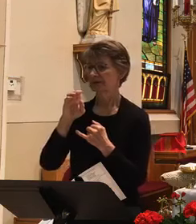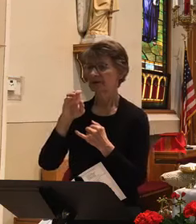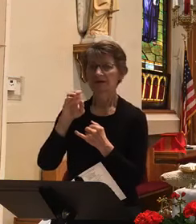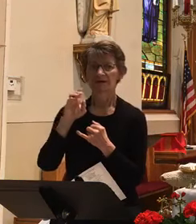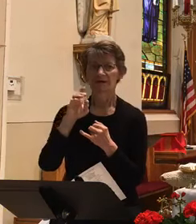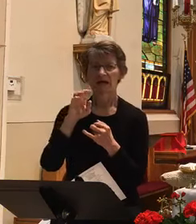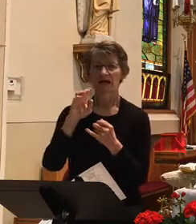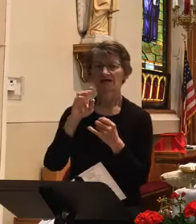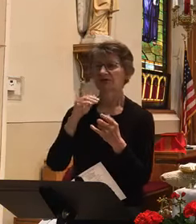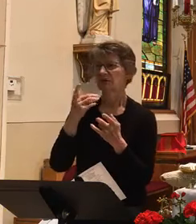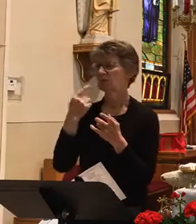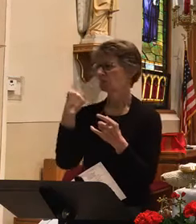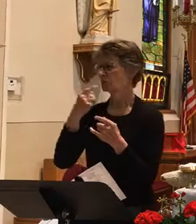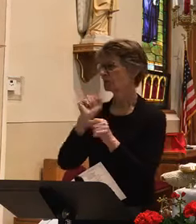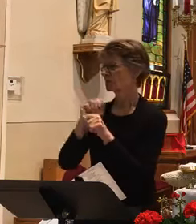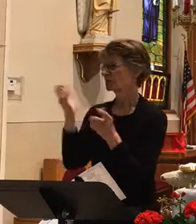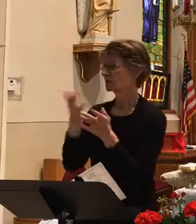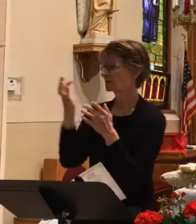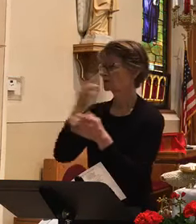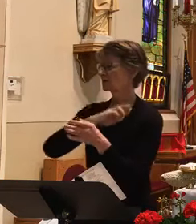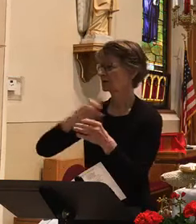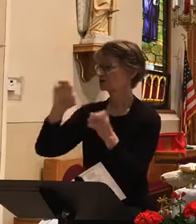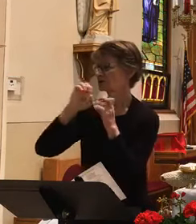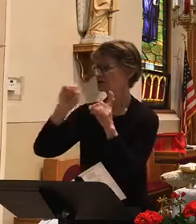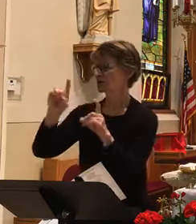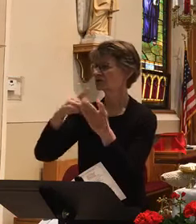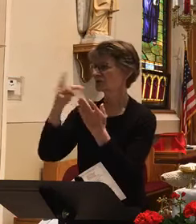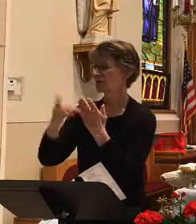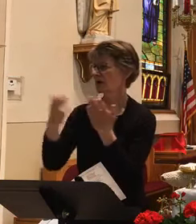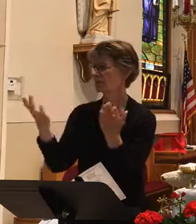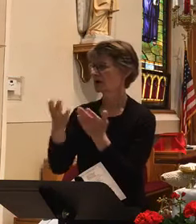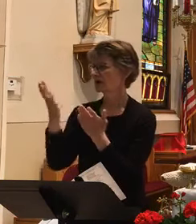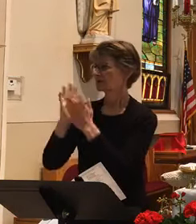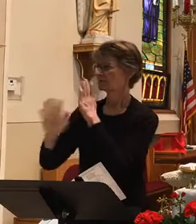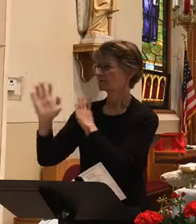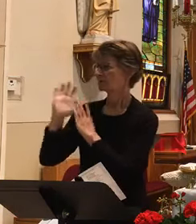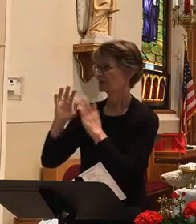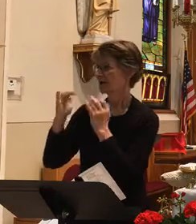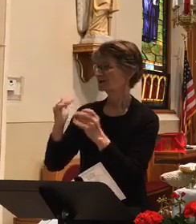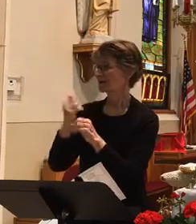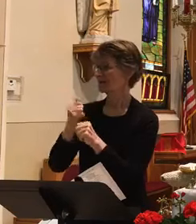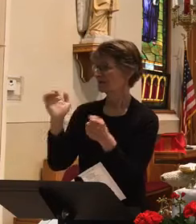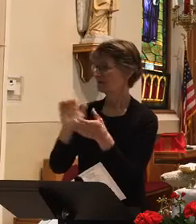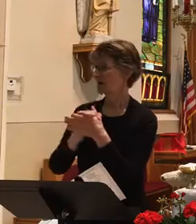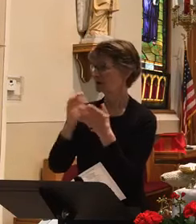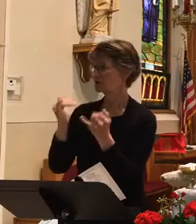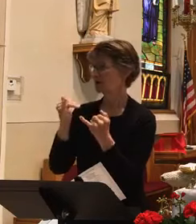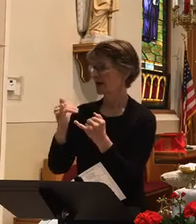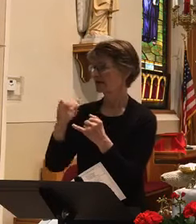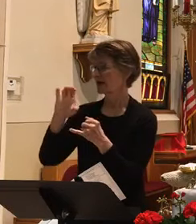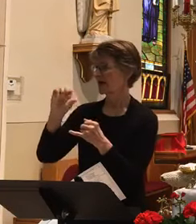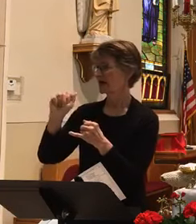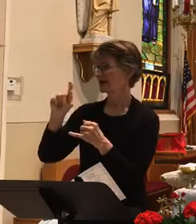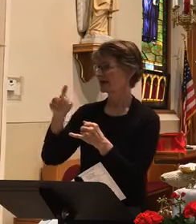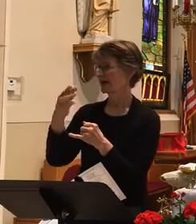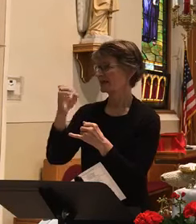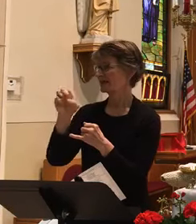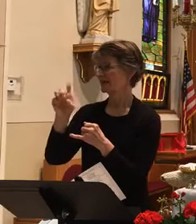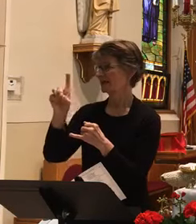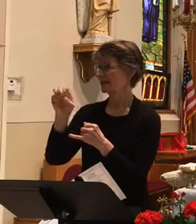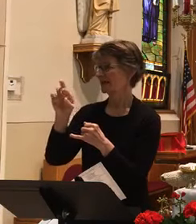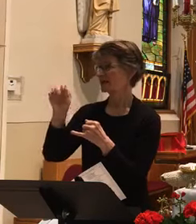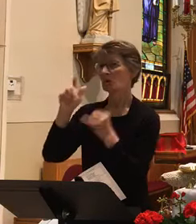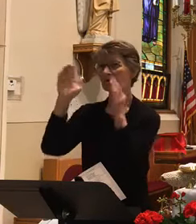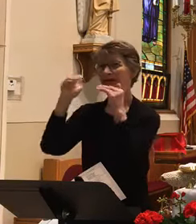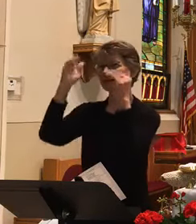she's getting married today at the cathedral, and so we remember her and ask God give her a